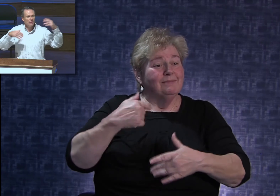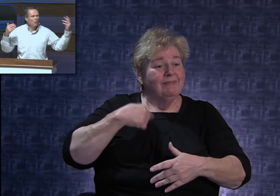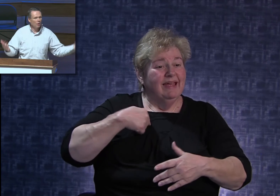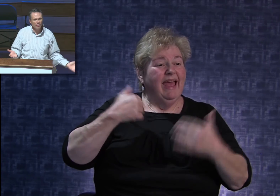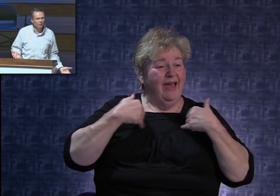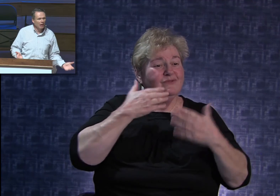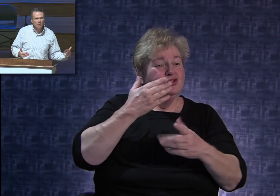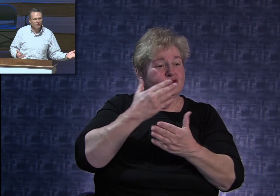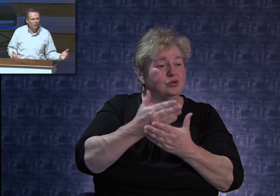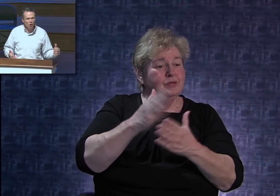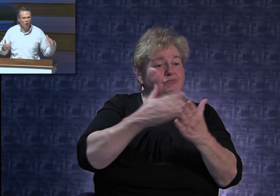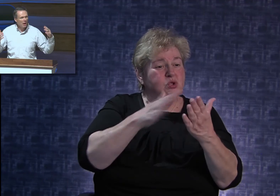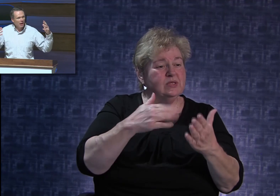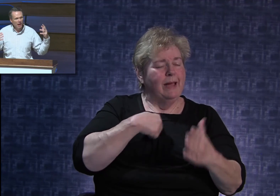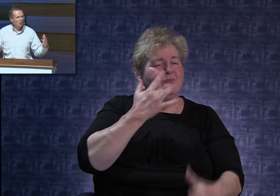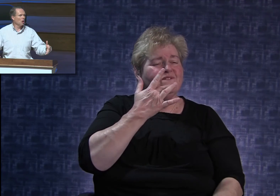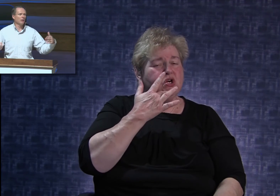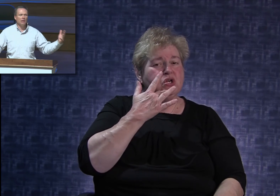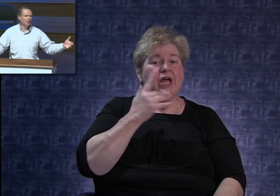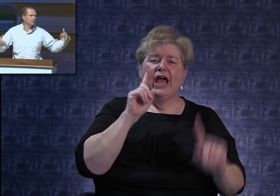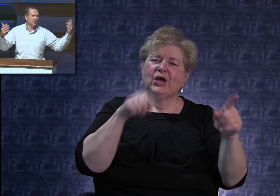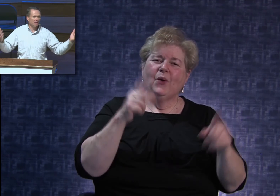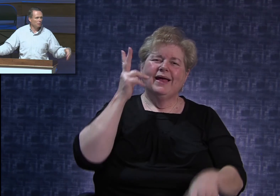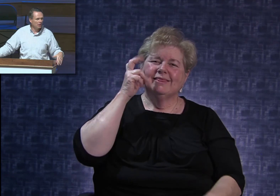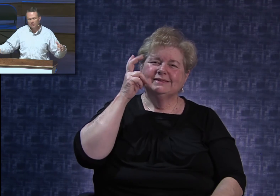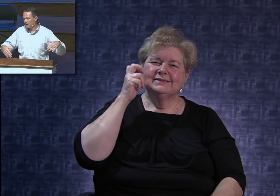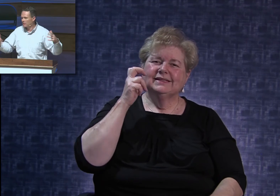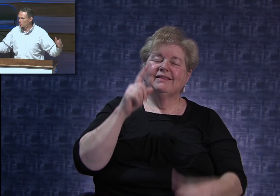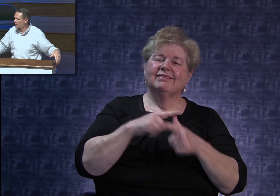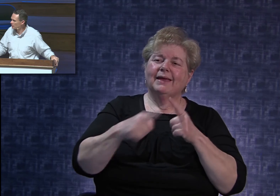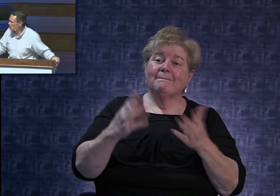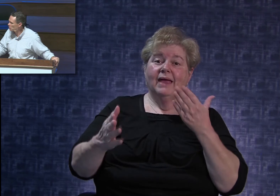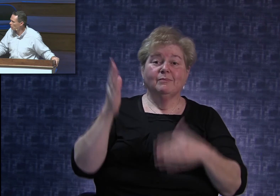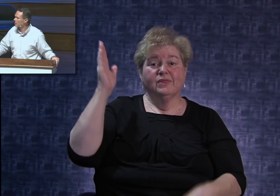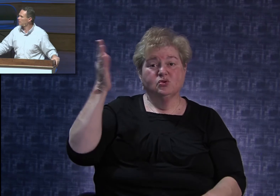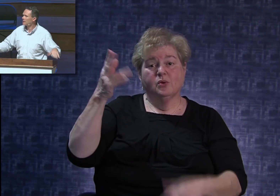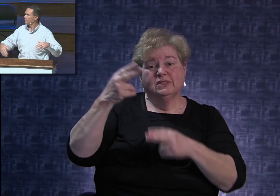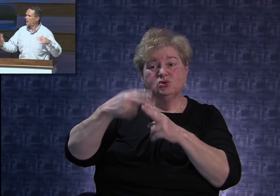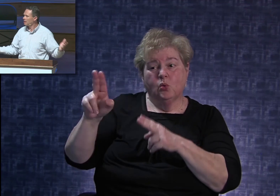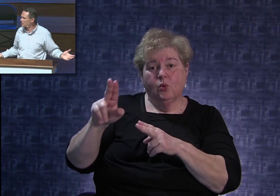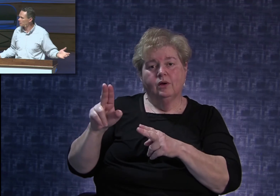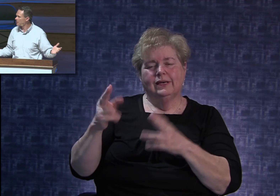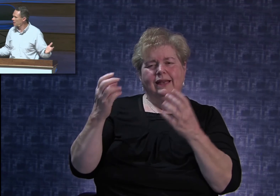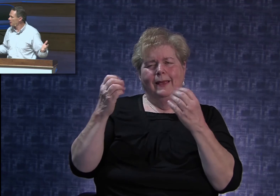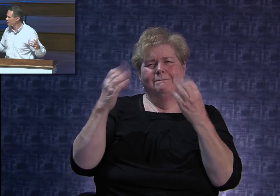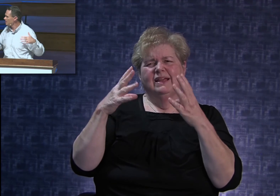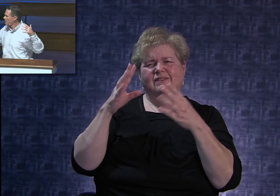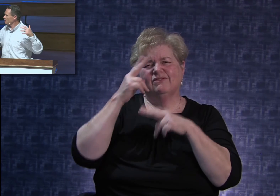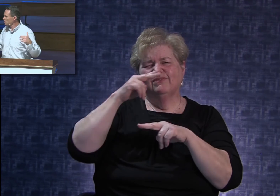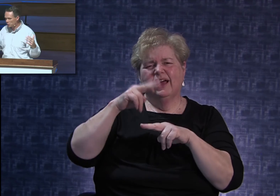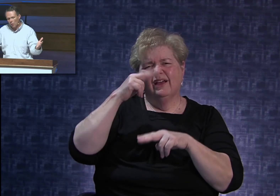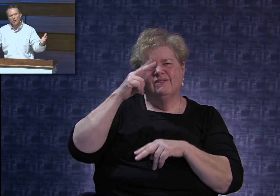the whatever that I prefer. And I go and I listen. And then maybe the sermon's really short and lots of funny